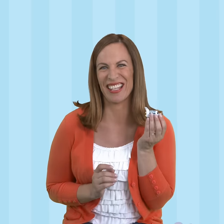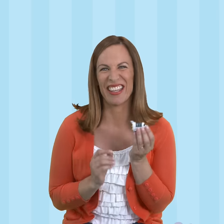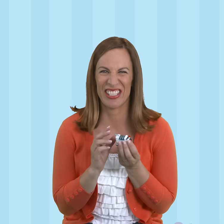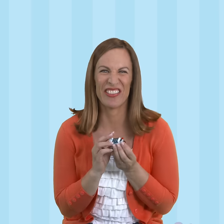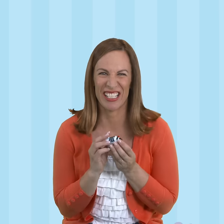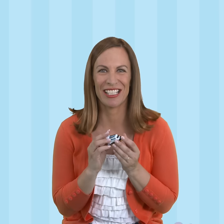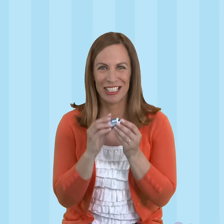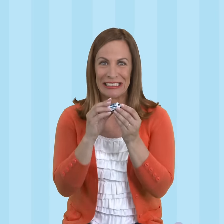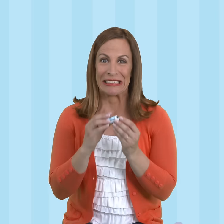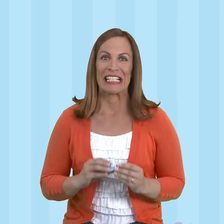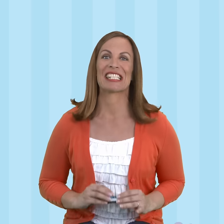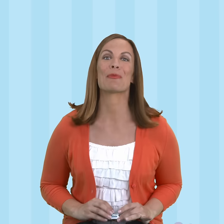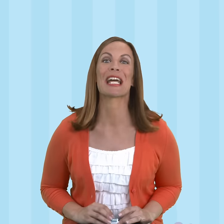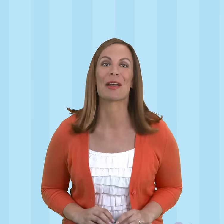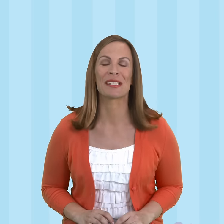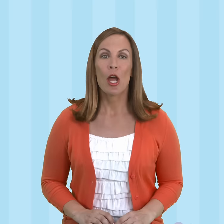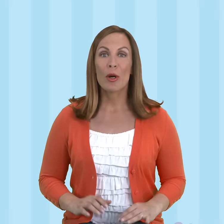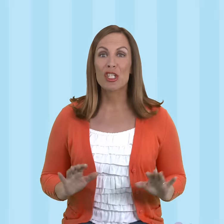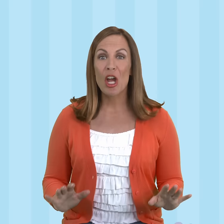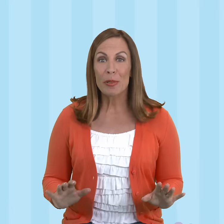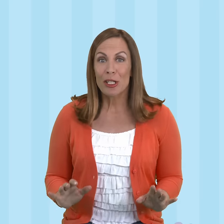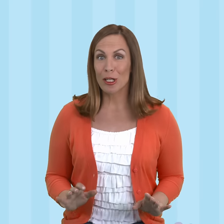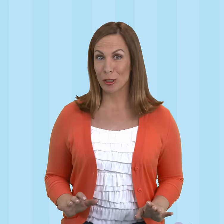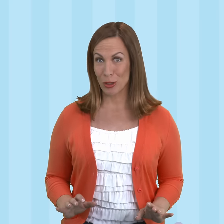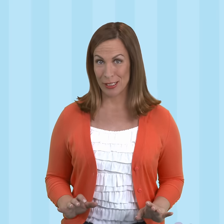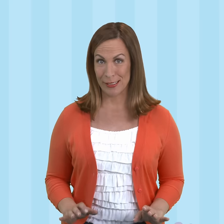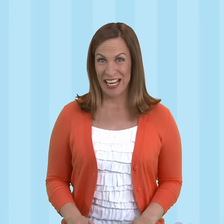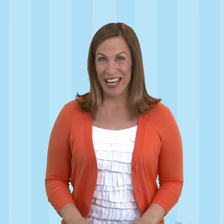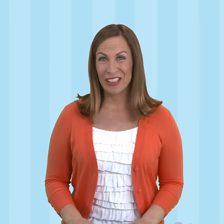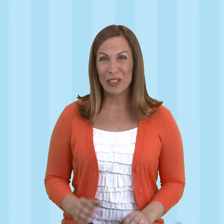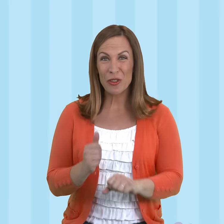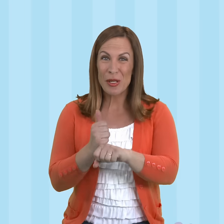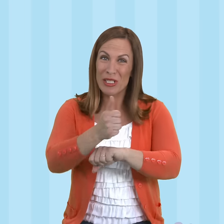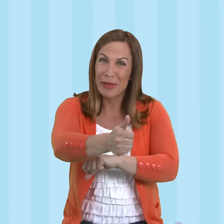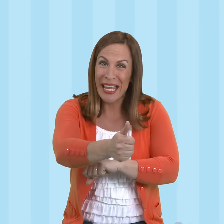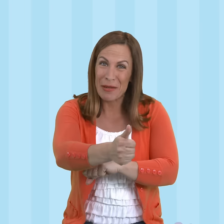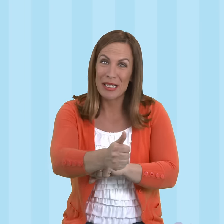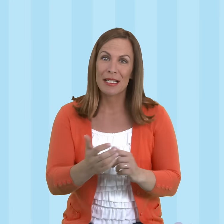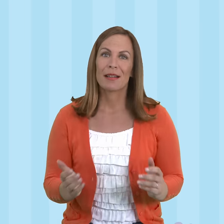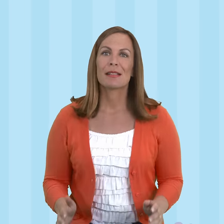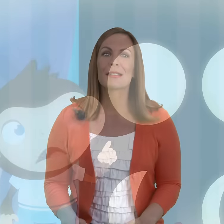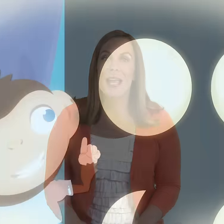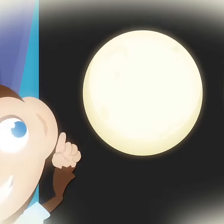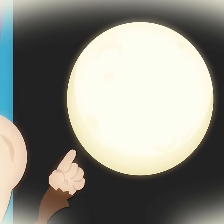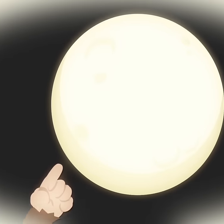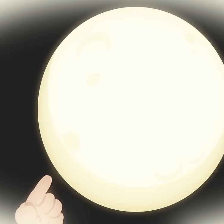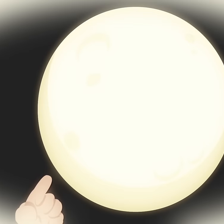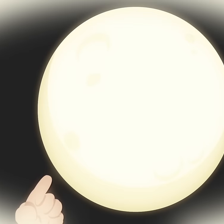and then you find it? Sometimes we jump to conclusions and look for someone to blame. Simon thought someone